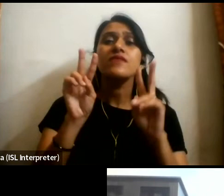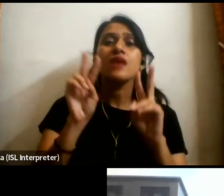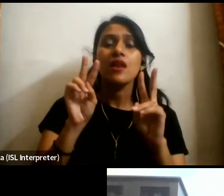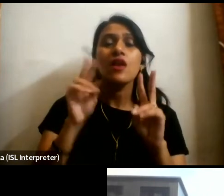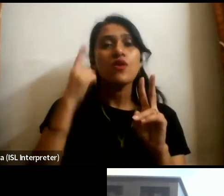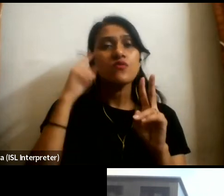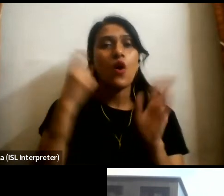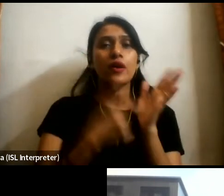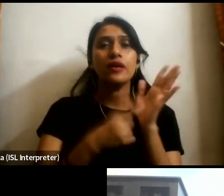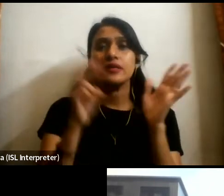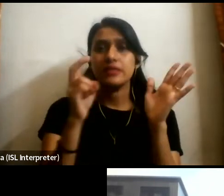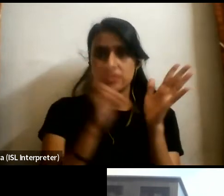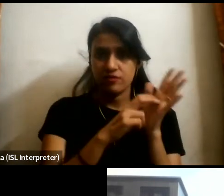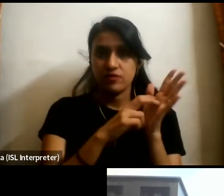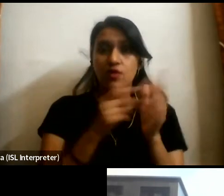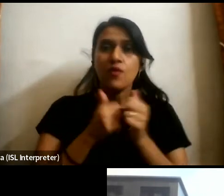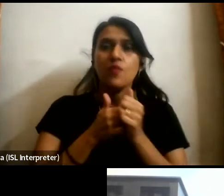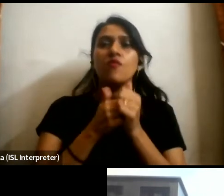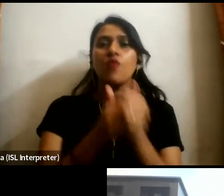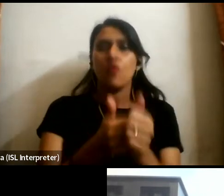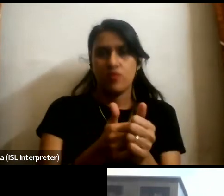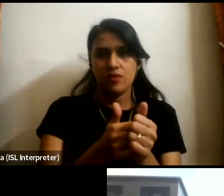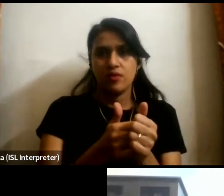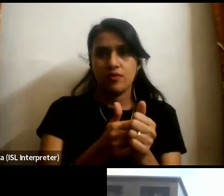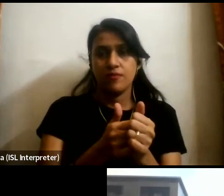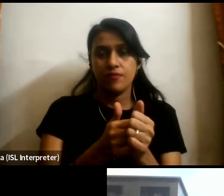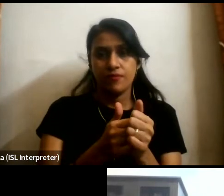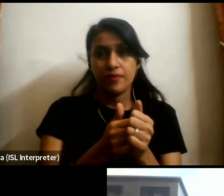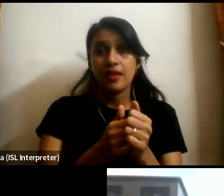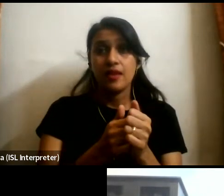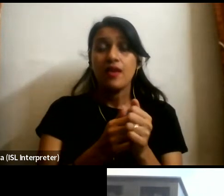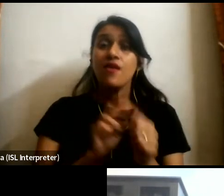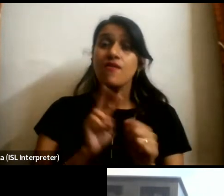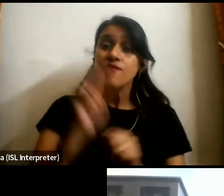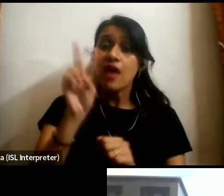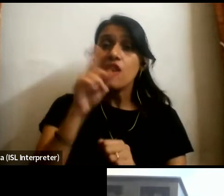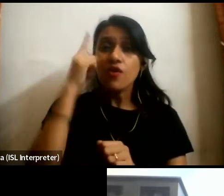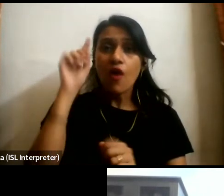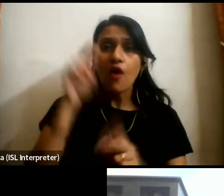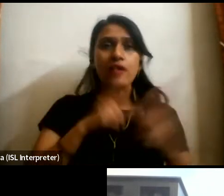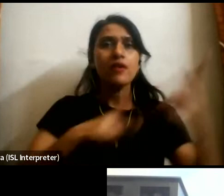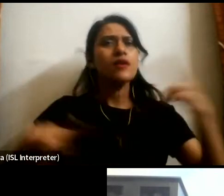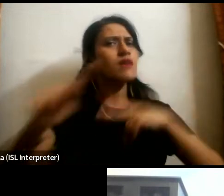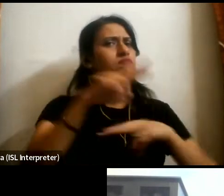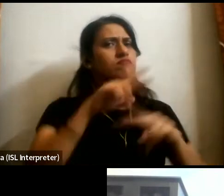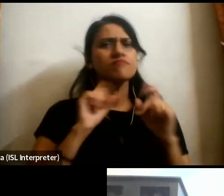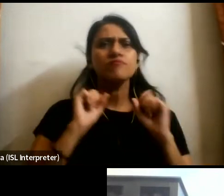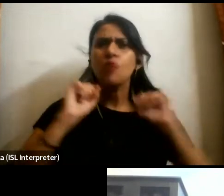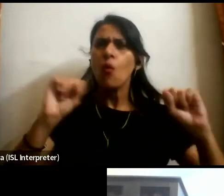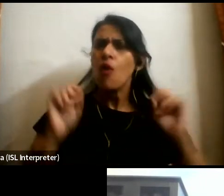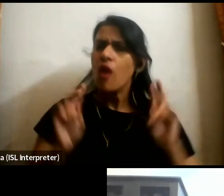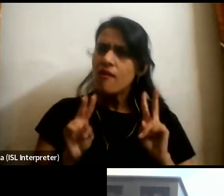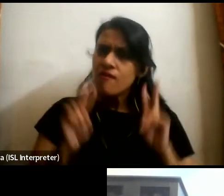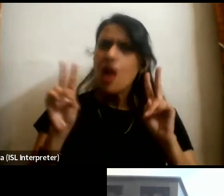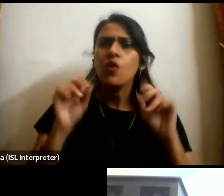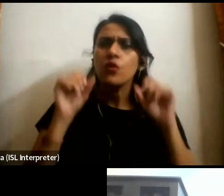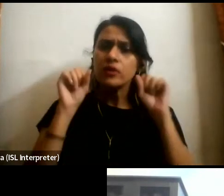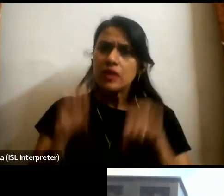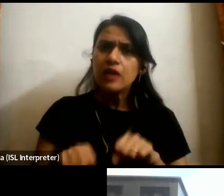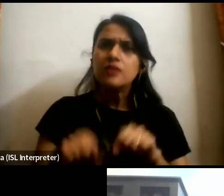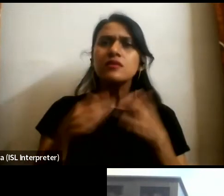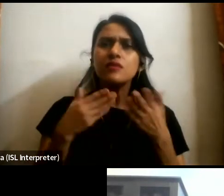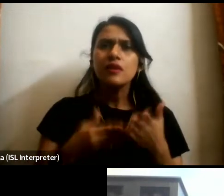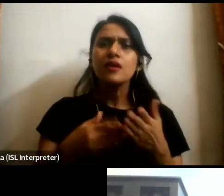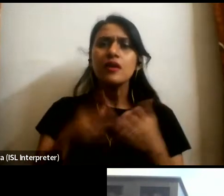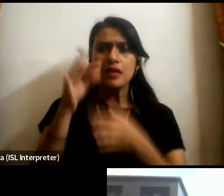in particular, but the value of diversity in the lower judiciary. I mean, it's pretty stark what's happened in judiciaries across